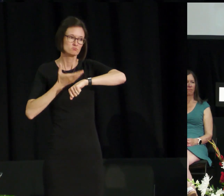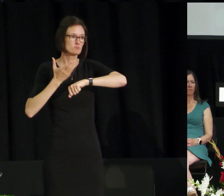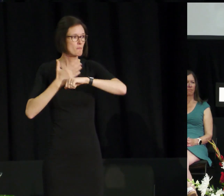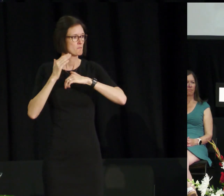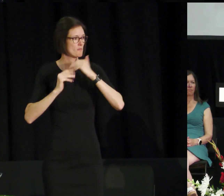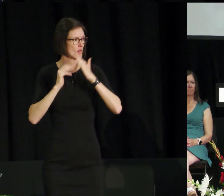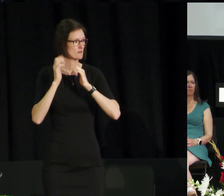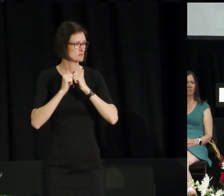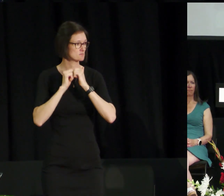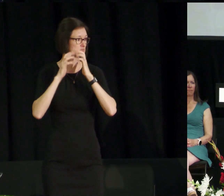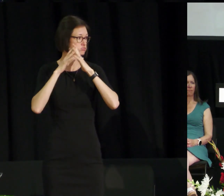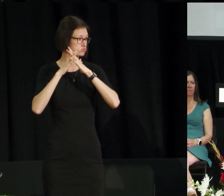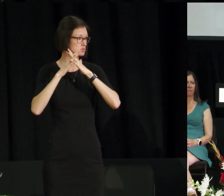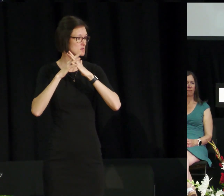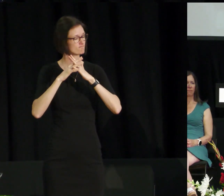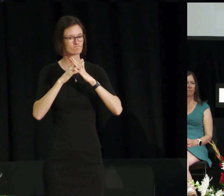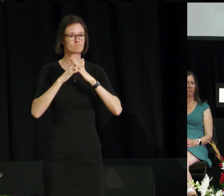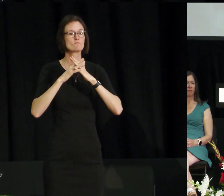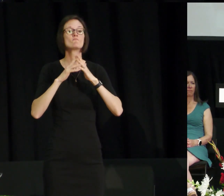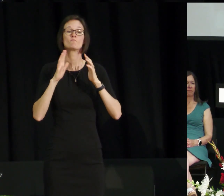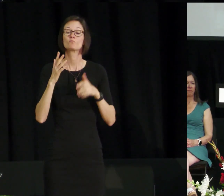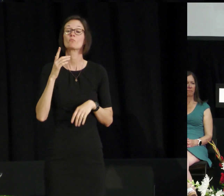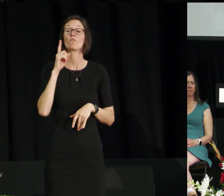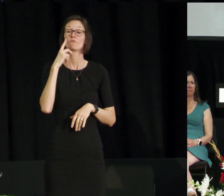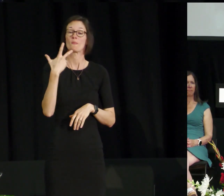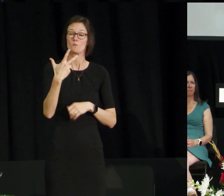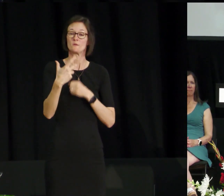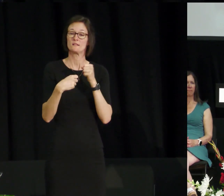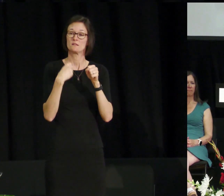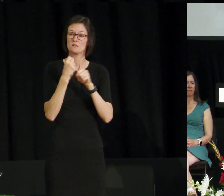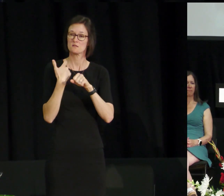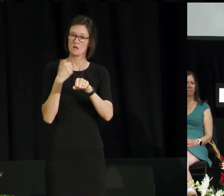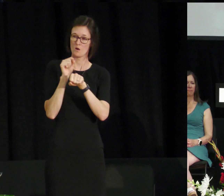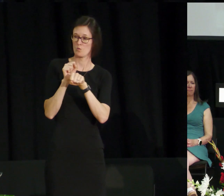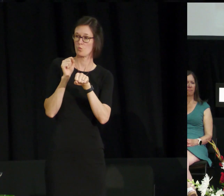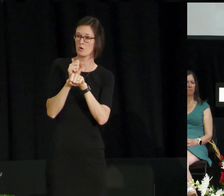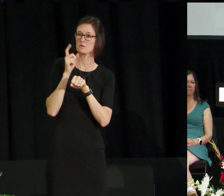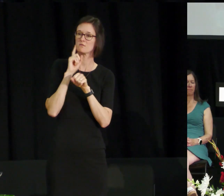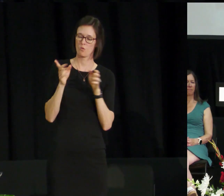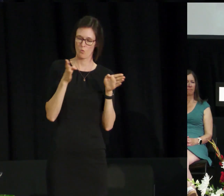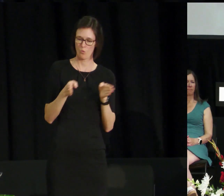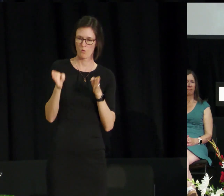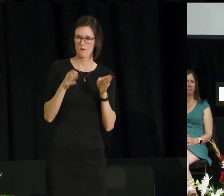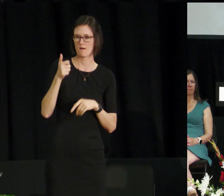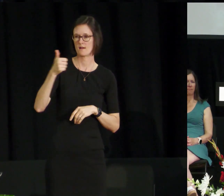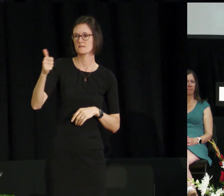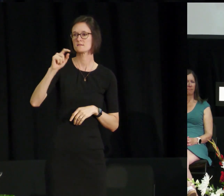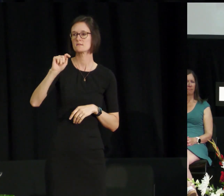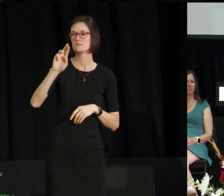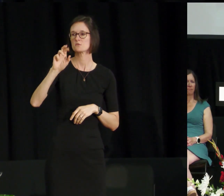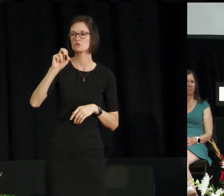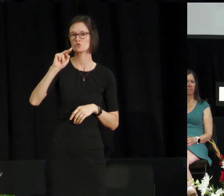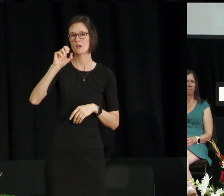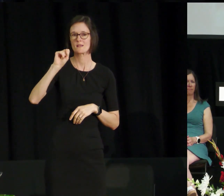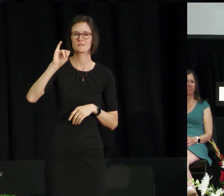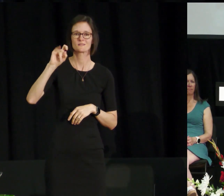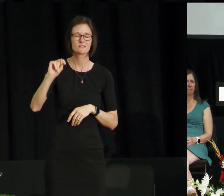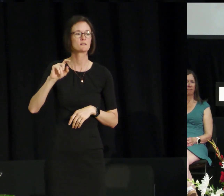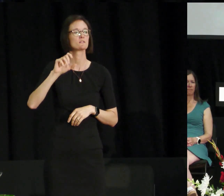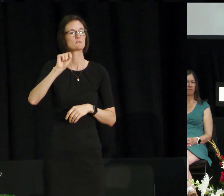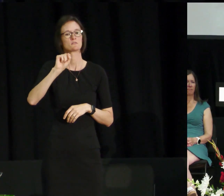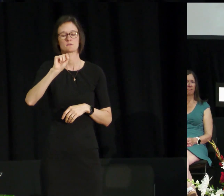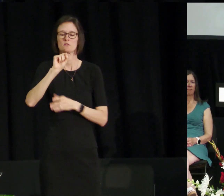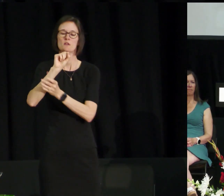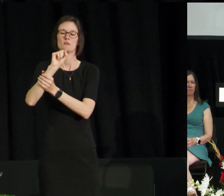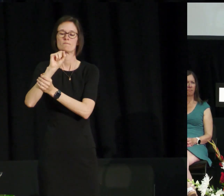time Three years I worked on organizing for transit In the Community Transit Coalition And it took us three